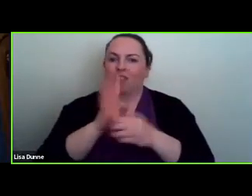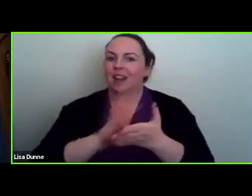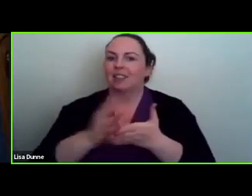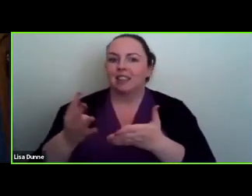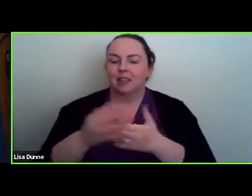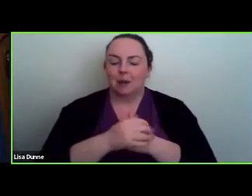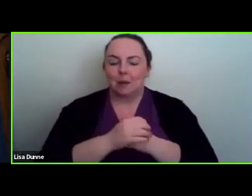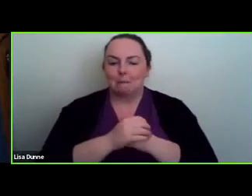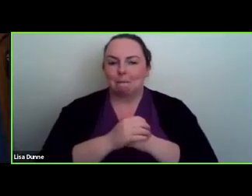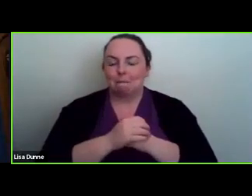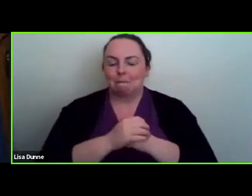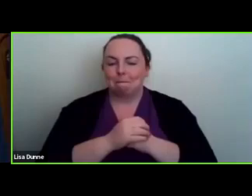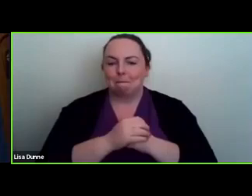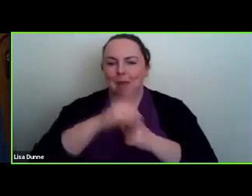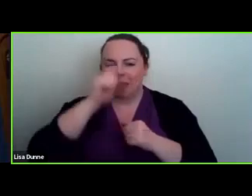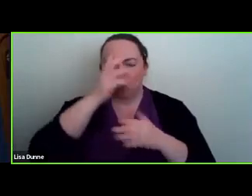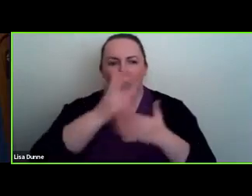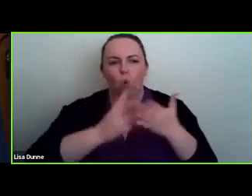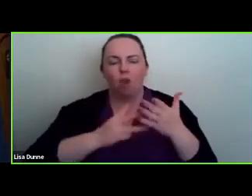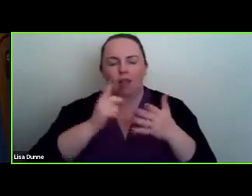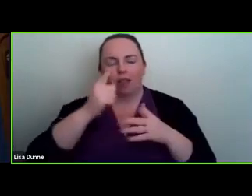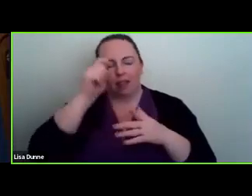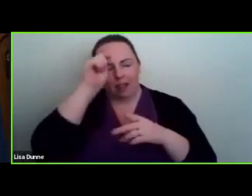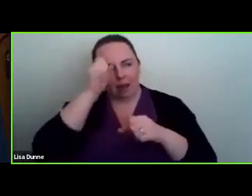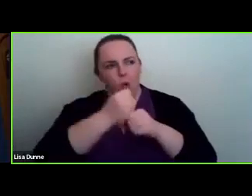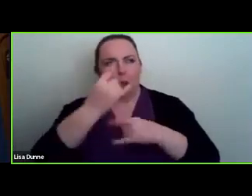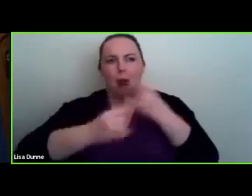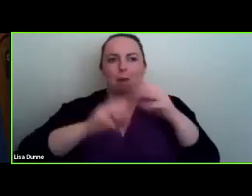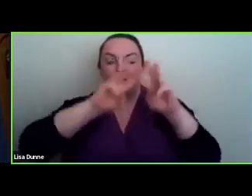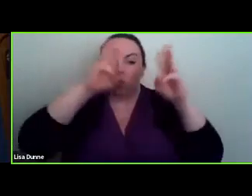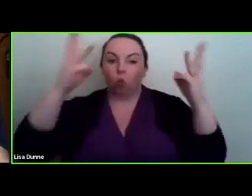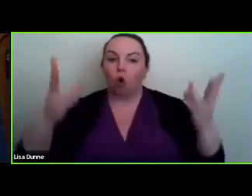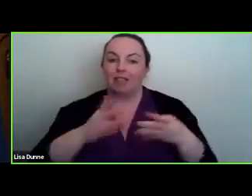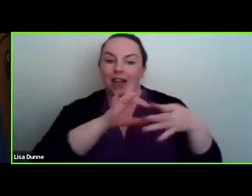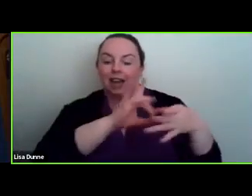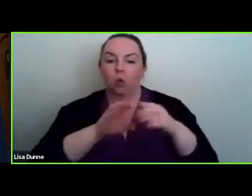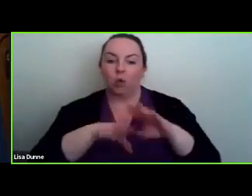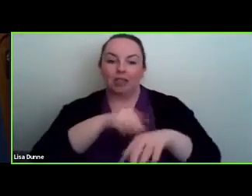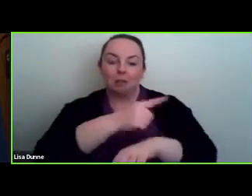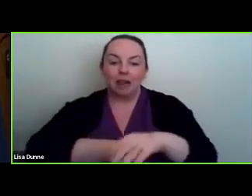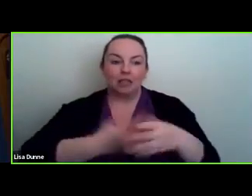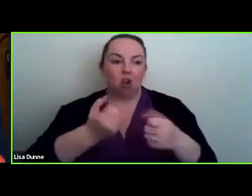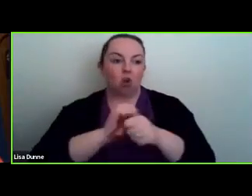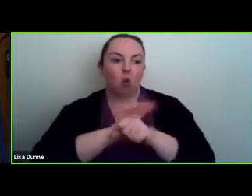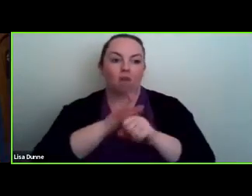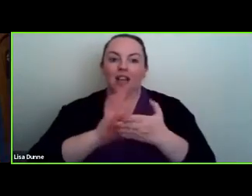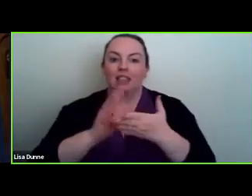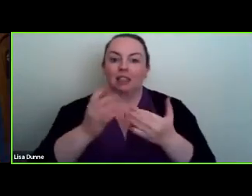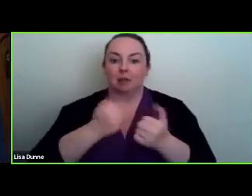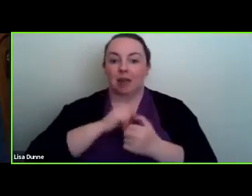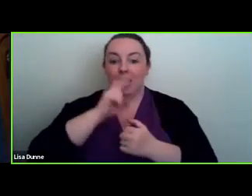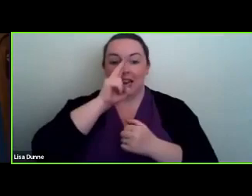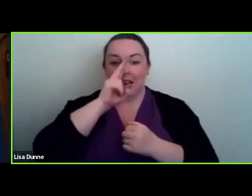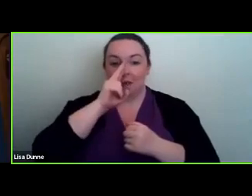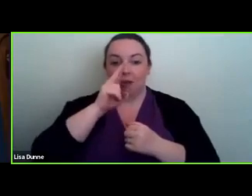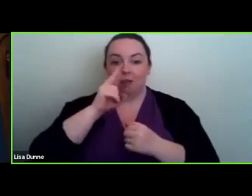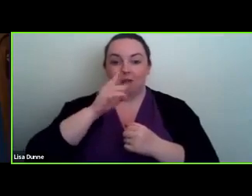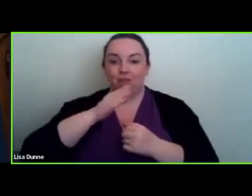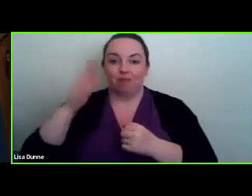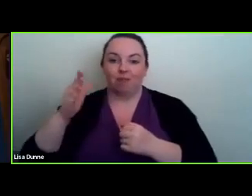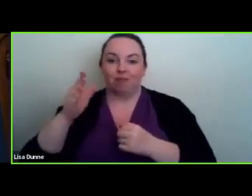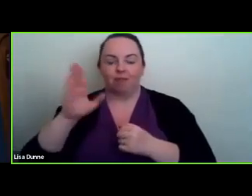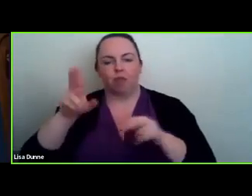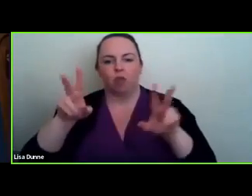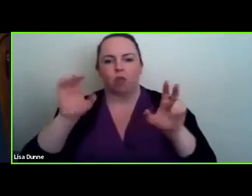reflecting on what is happening globally as regards to disability and COVID-19. Our neighbour has coined the term the great